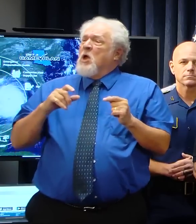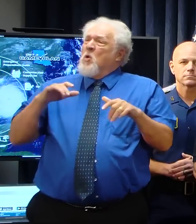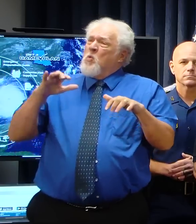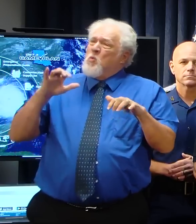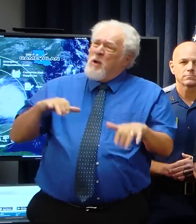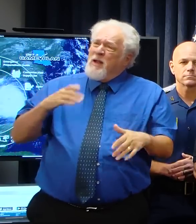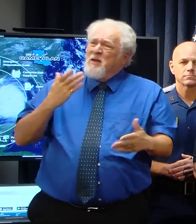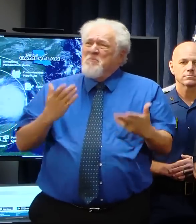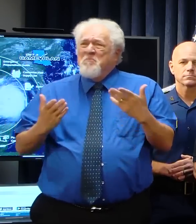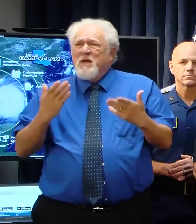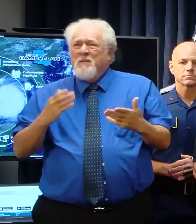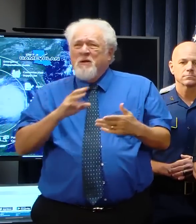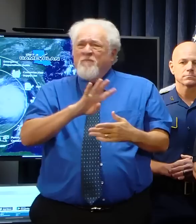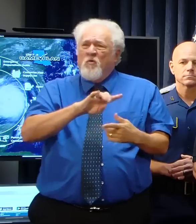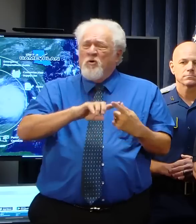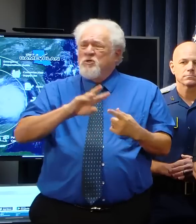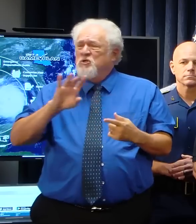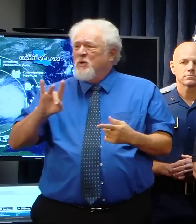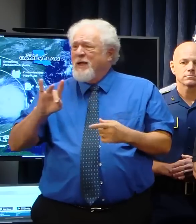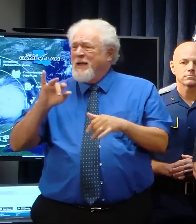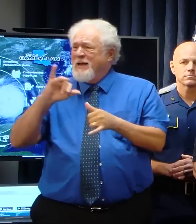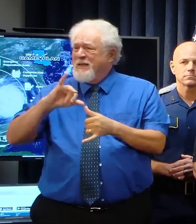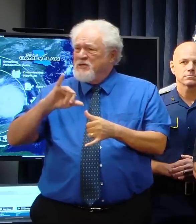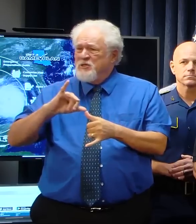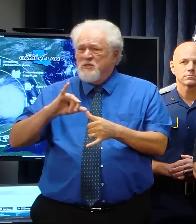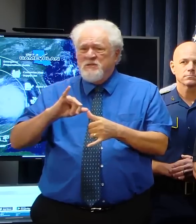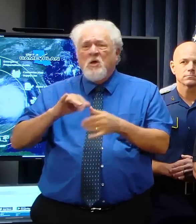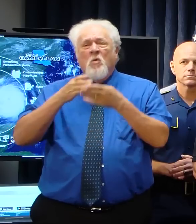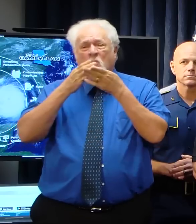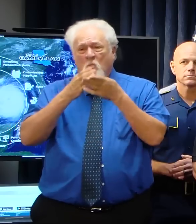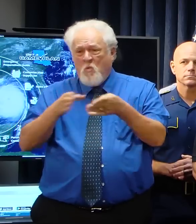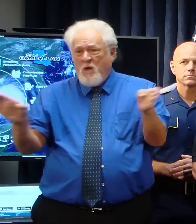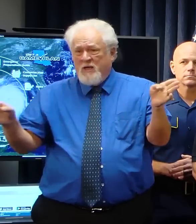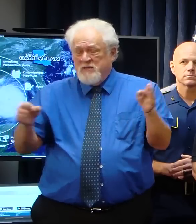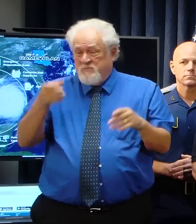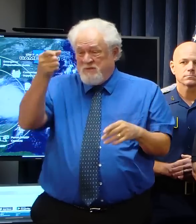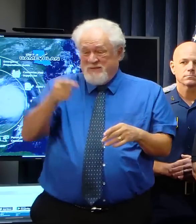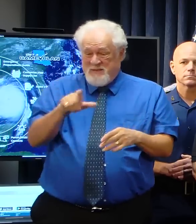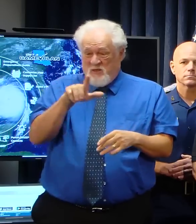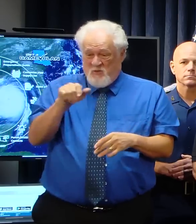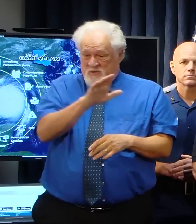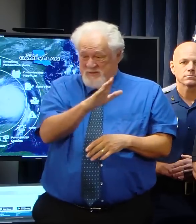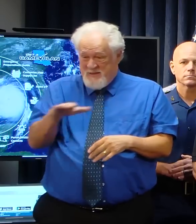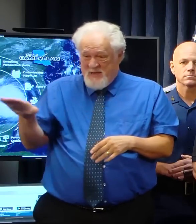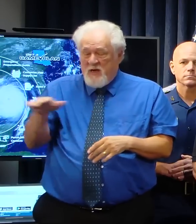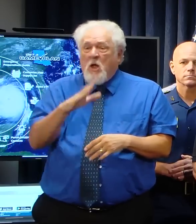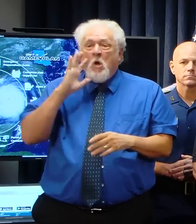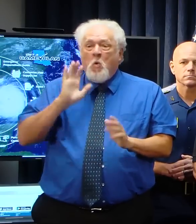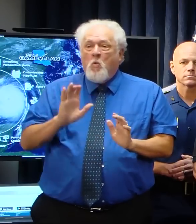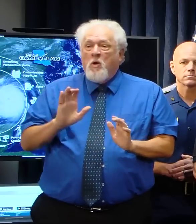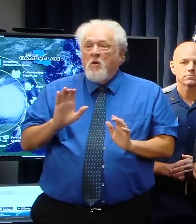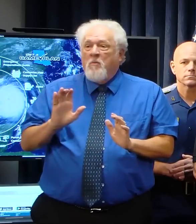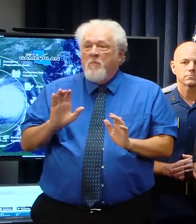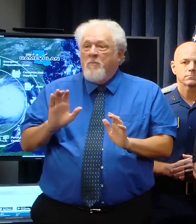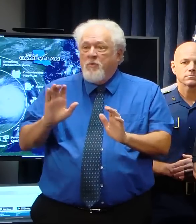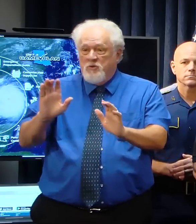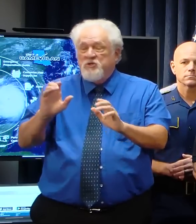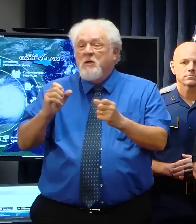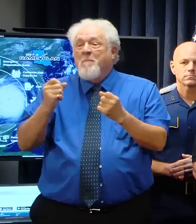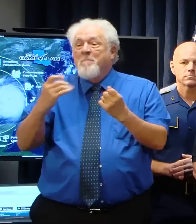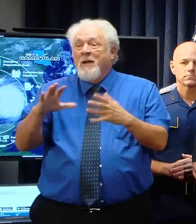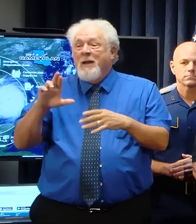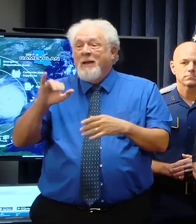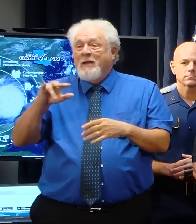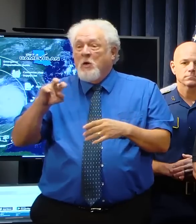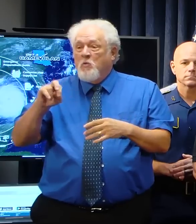totals of anywhere from 4 to 8 inches of rain widespread across South Louisiana. That's going to push a number of rivers up